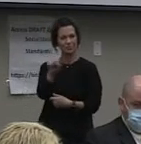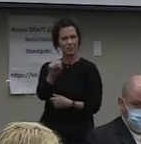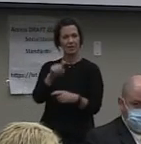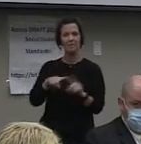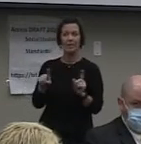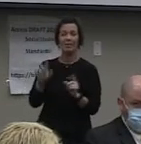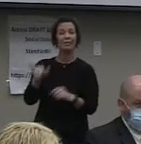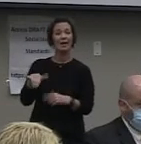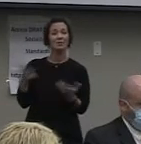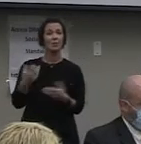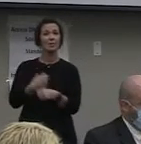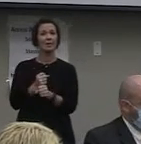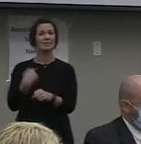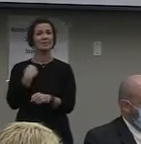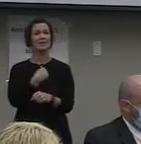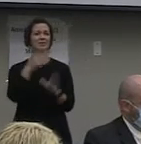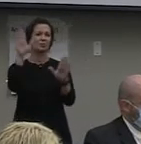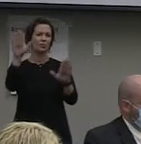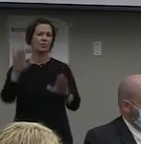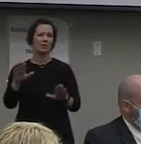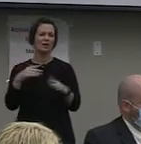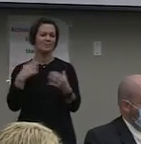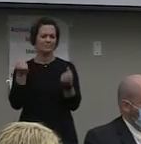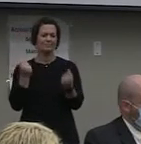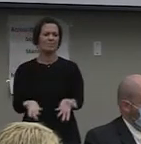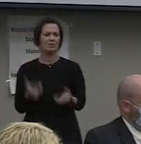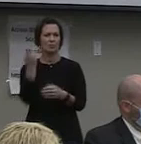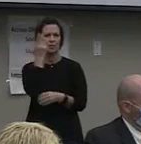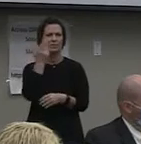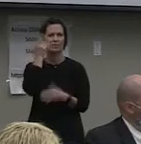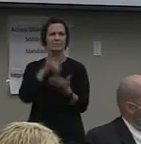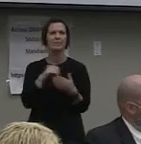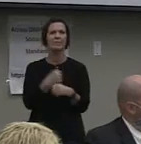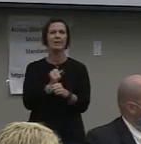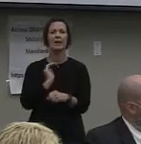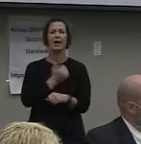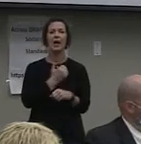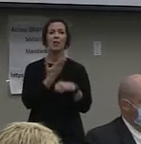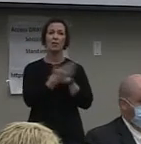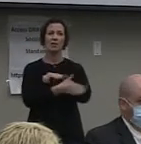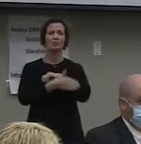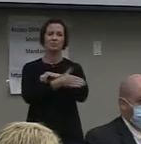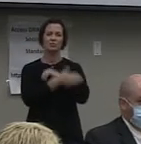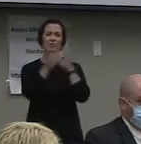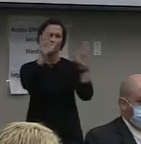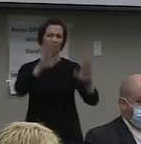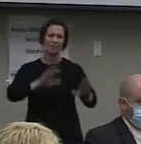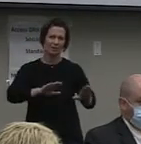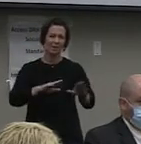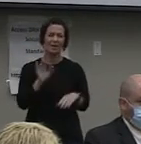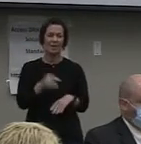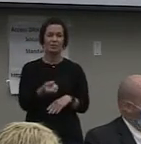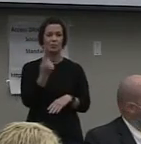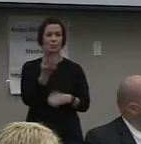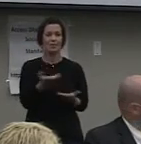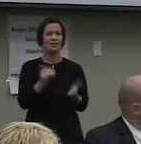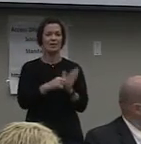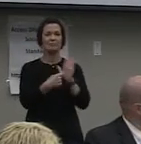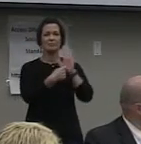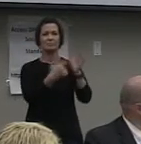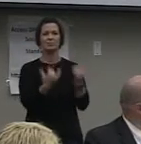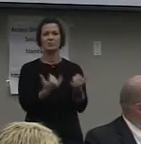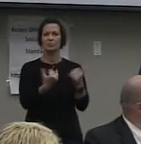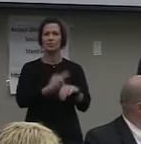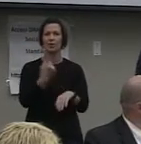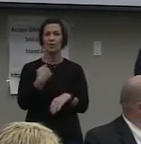our country great. There are so many reasons that make our country great. And that is one of them that's on display here today. We have